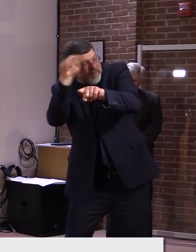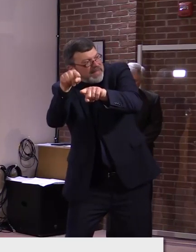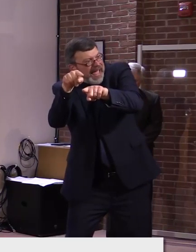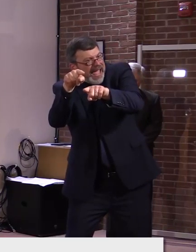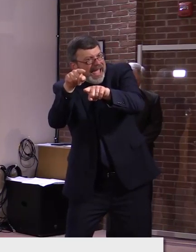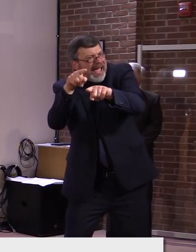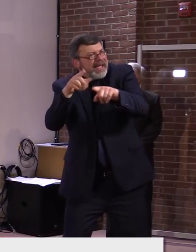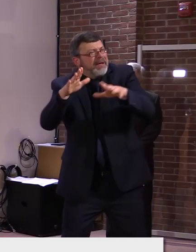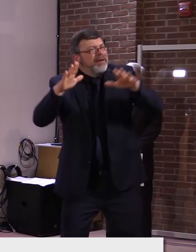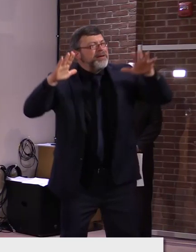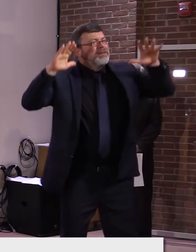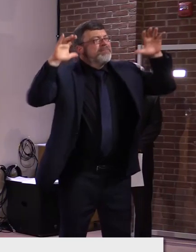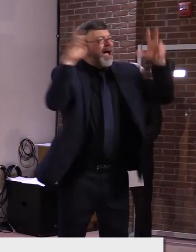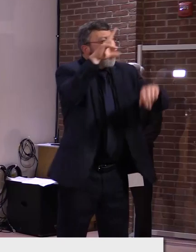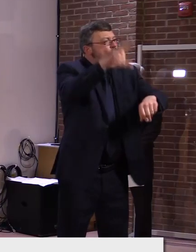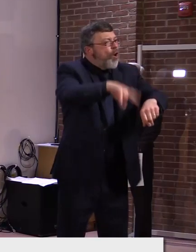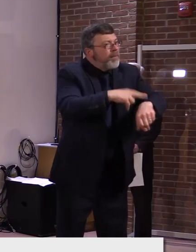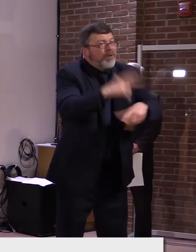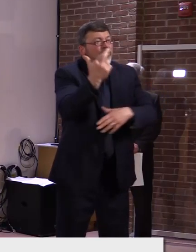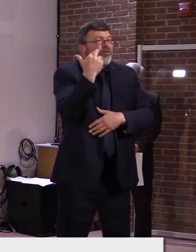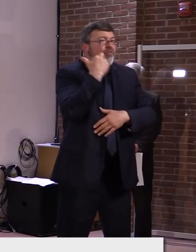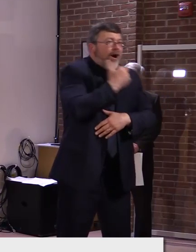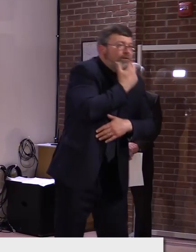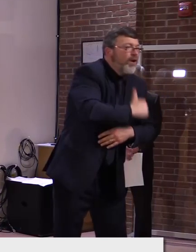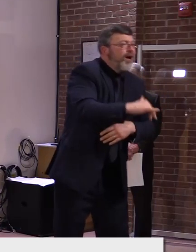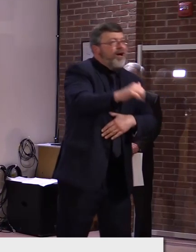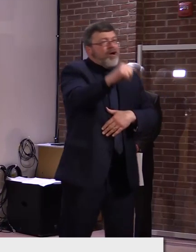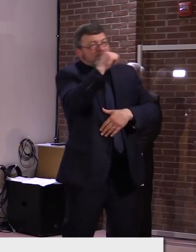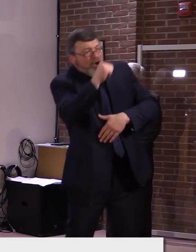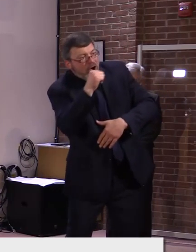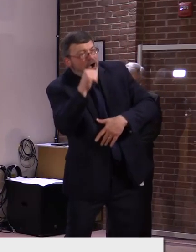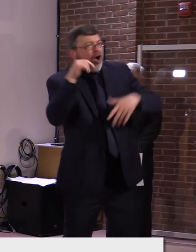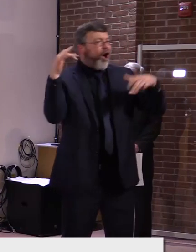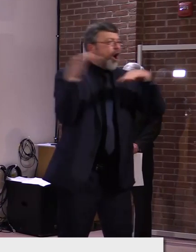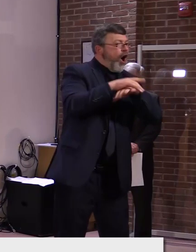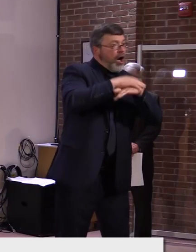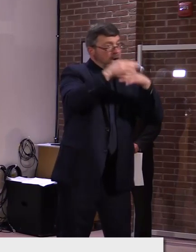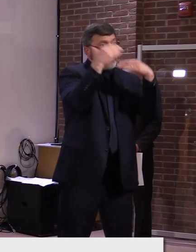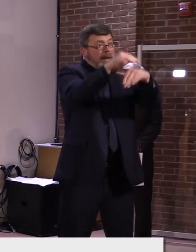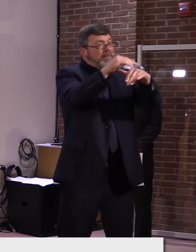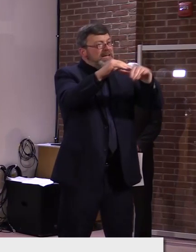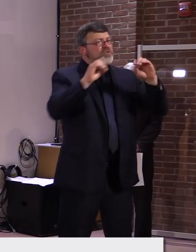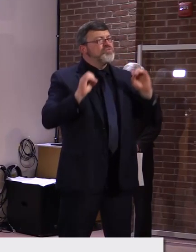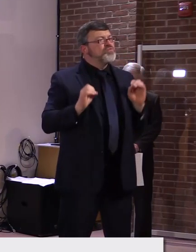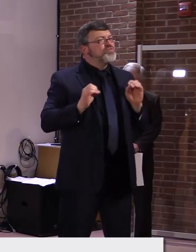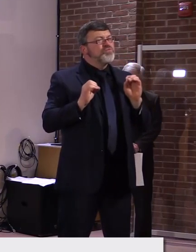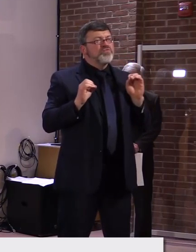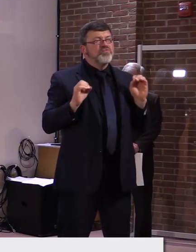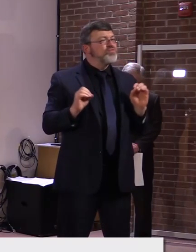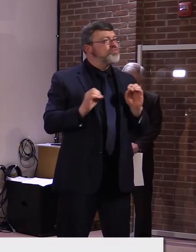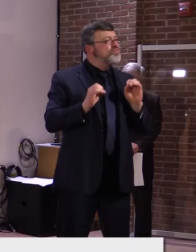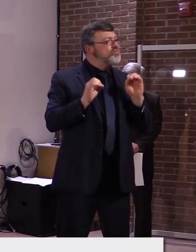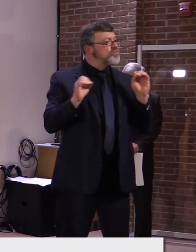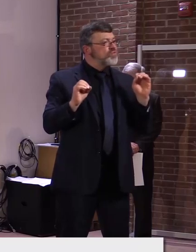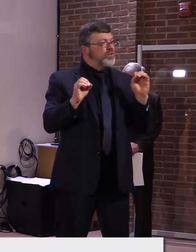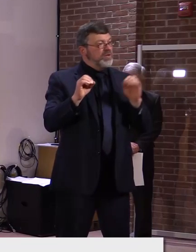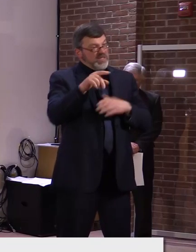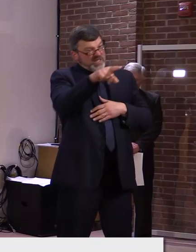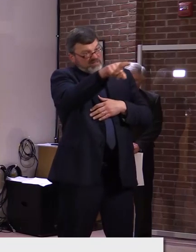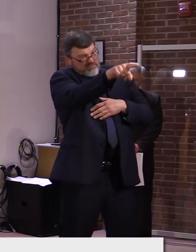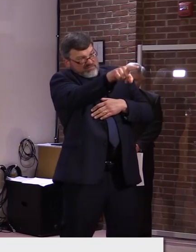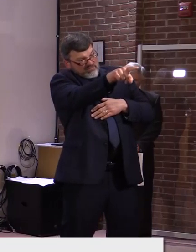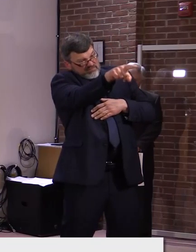bars, restaurants, and social clubs, and the rest. Now is your time to lead us to the finish